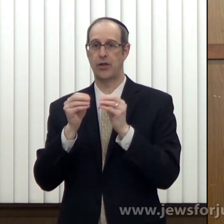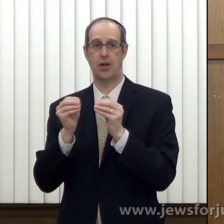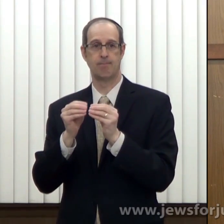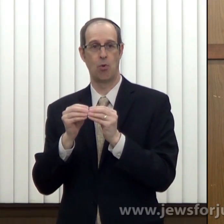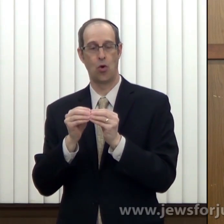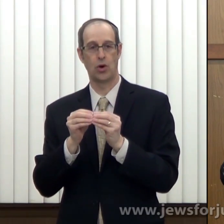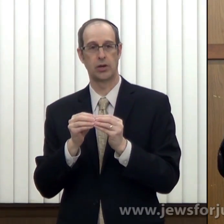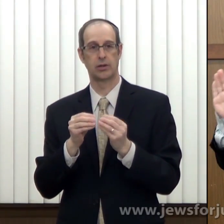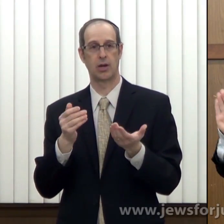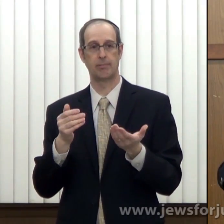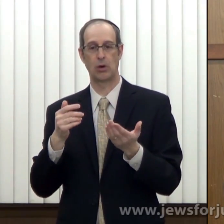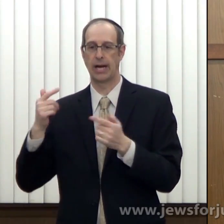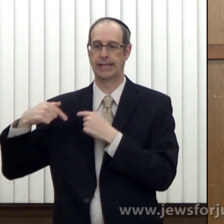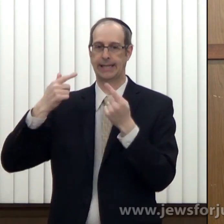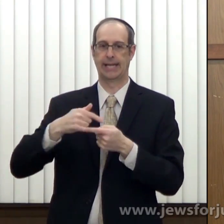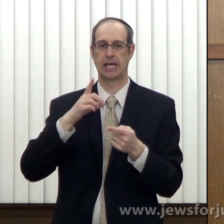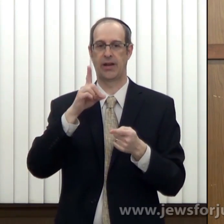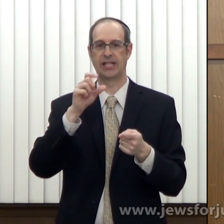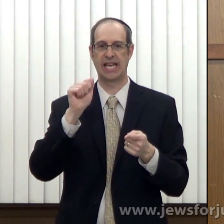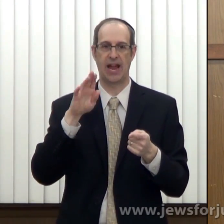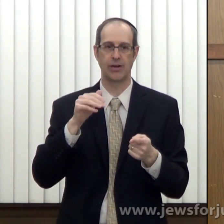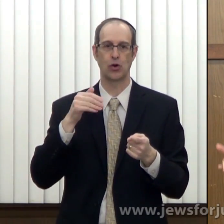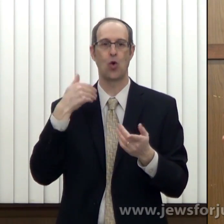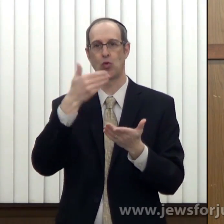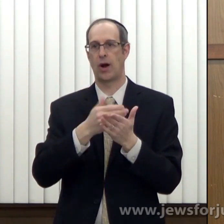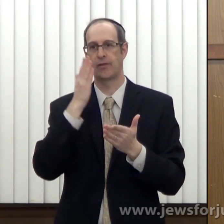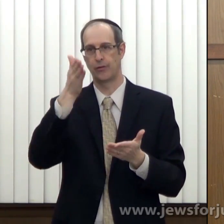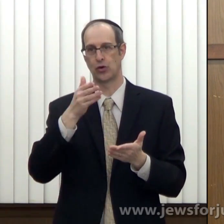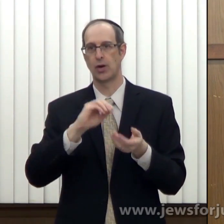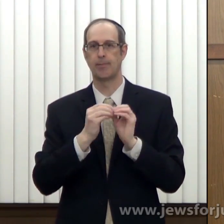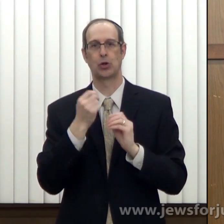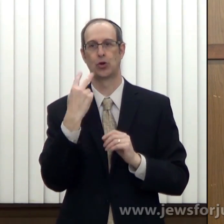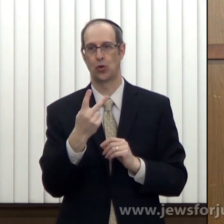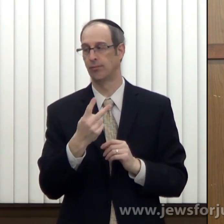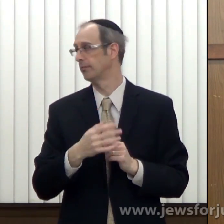of David who will come in the future. Number two,